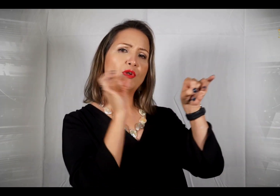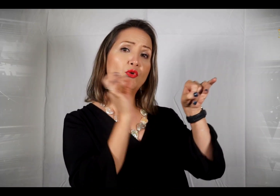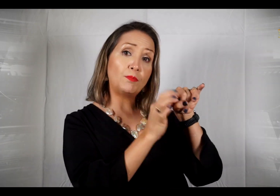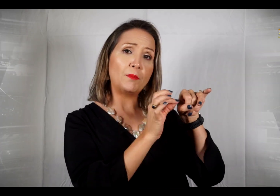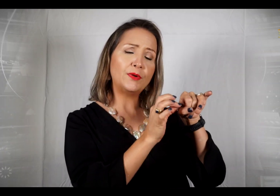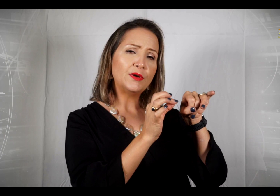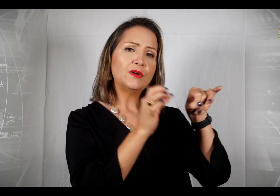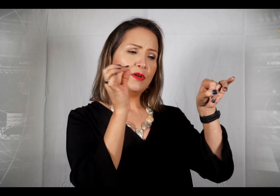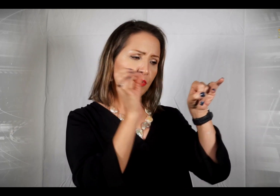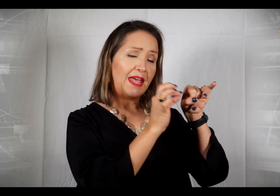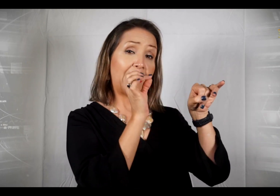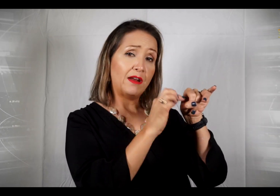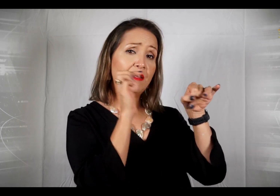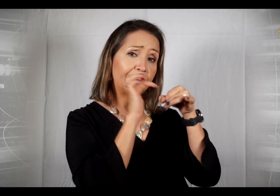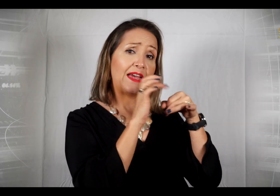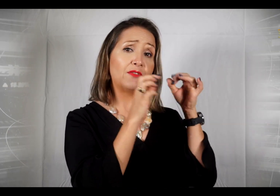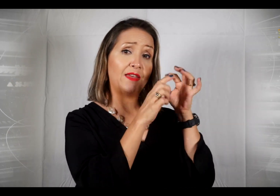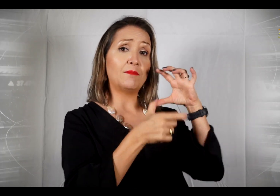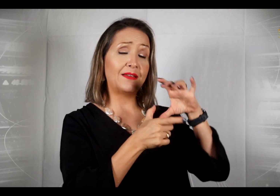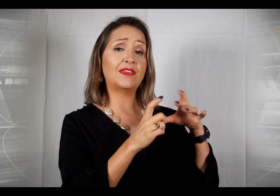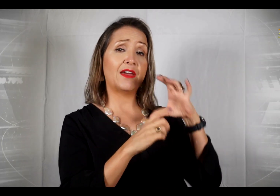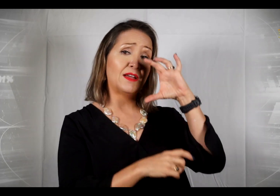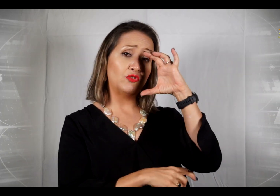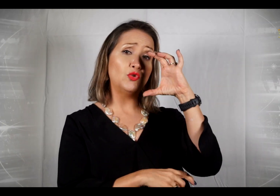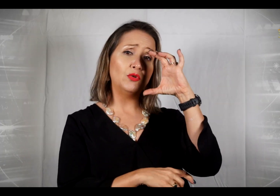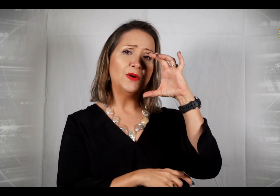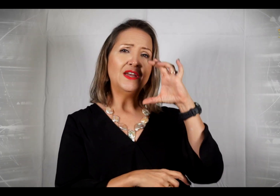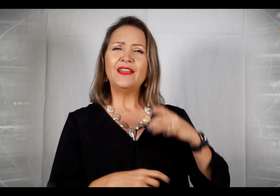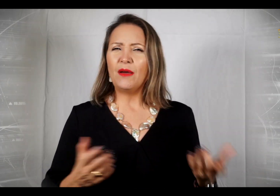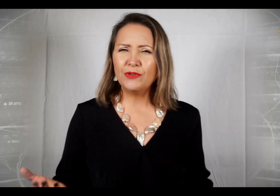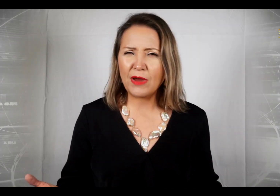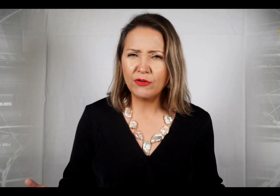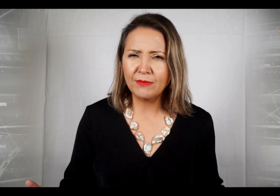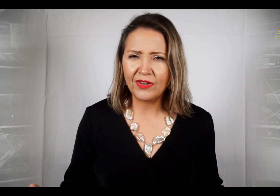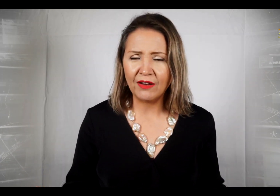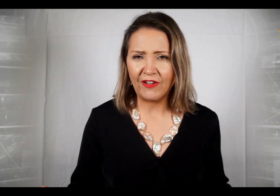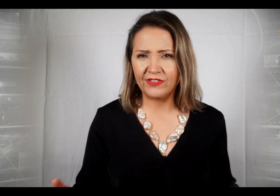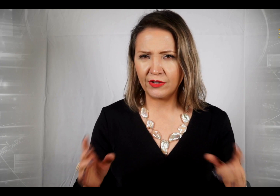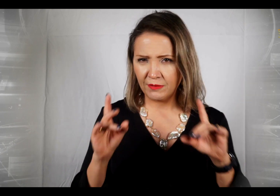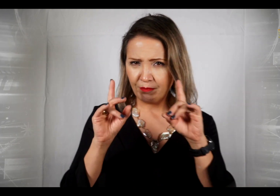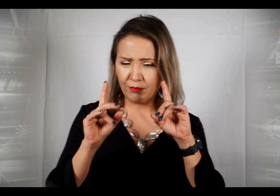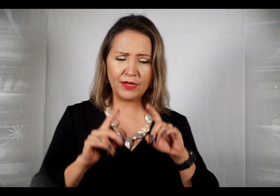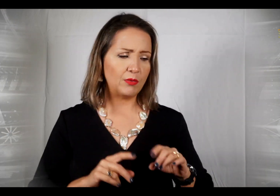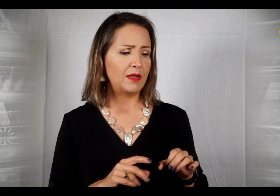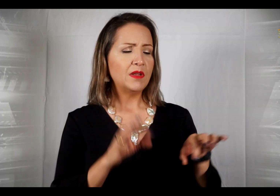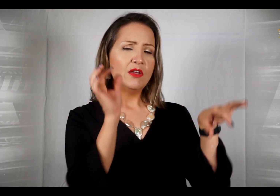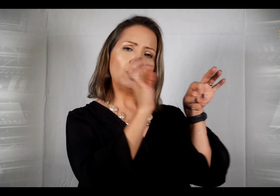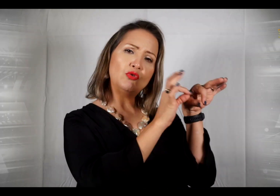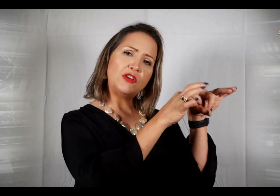you pump air inside of the mascara tube, that will dry your mascara faster. But anyway, so you